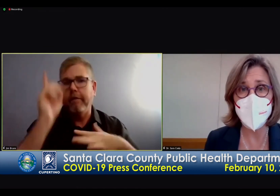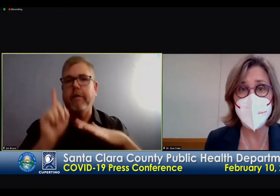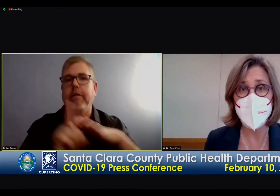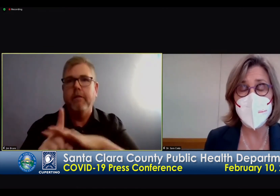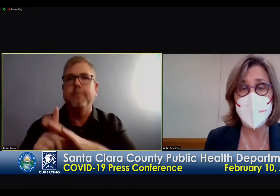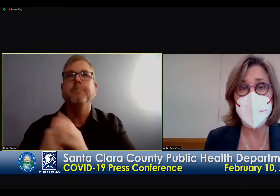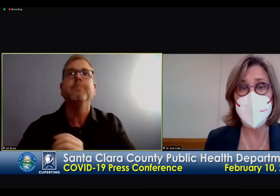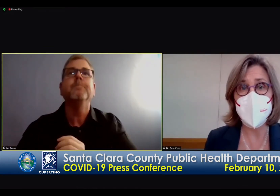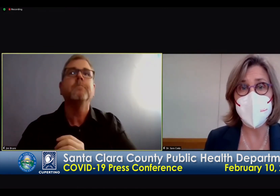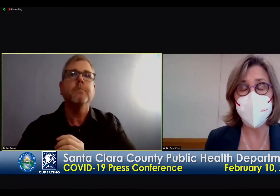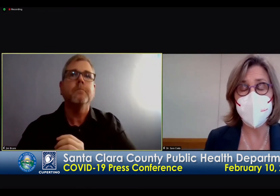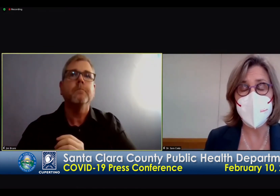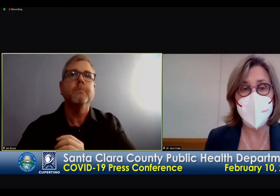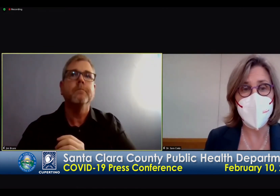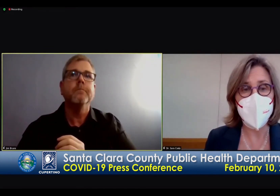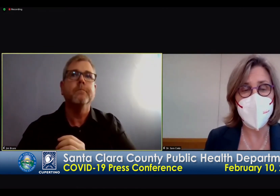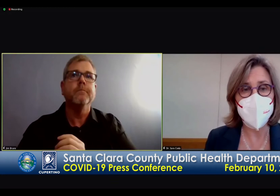investigation.